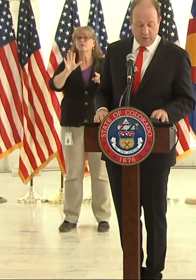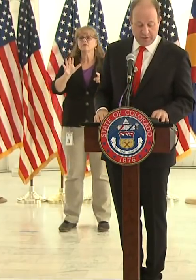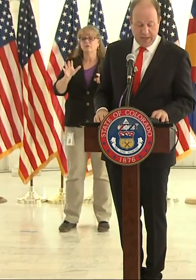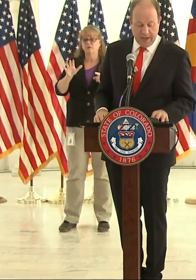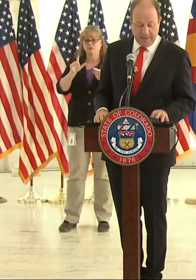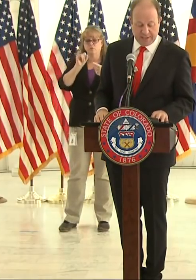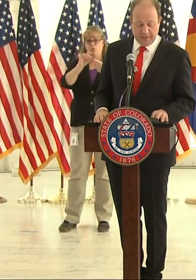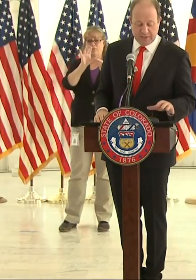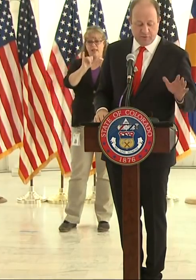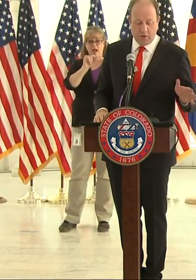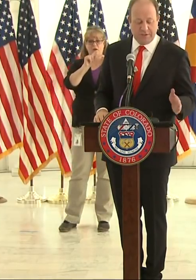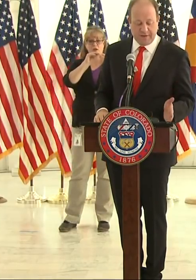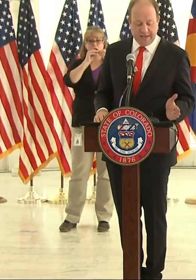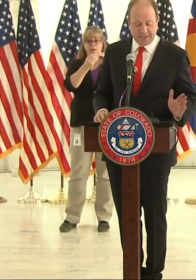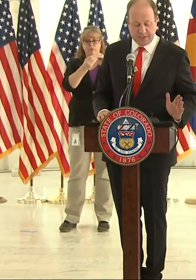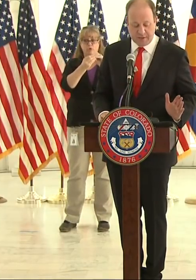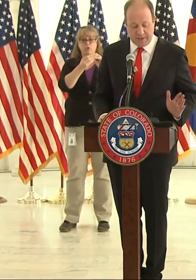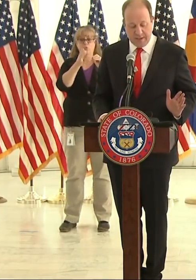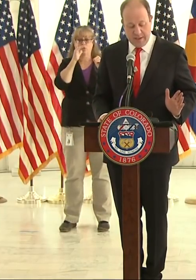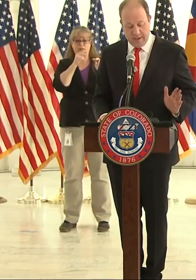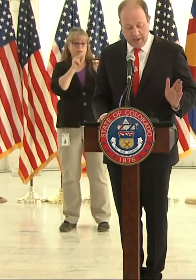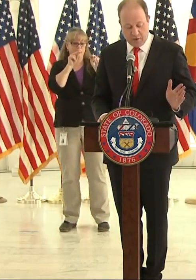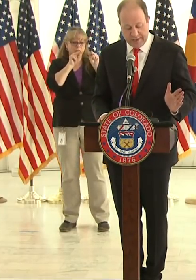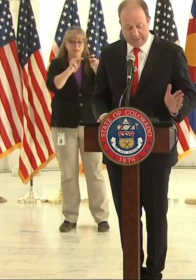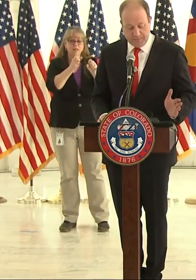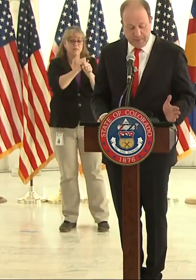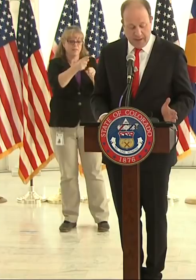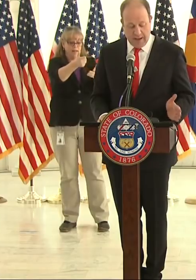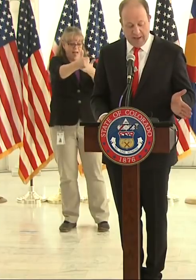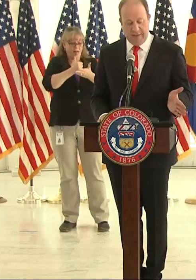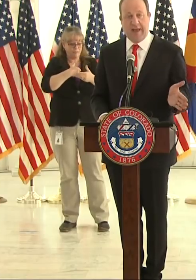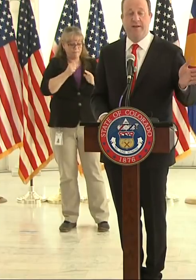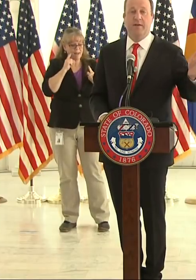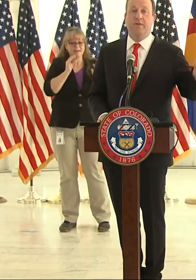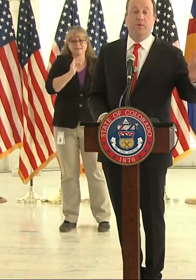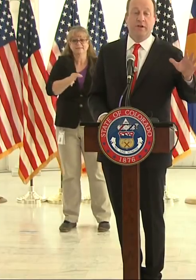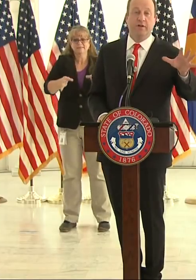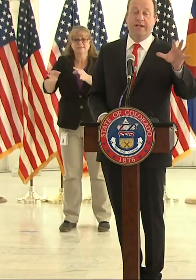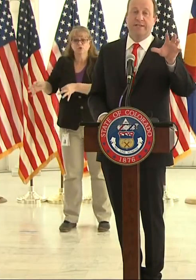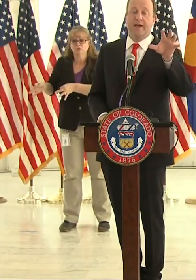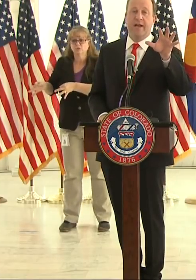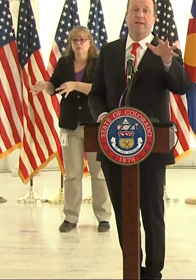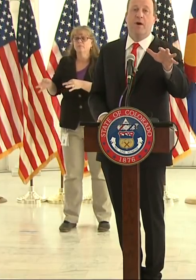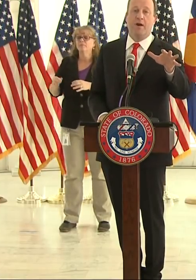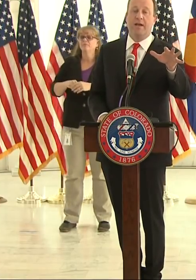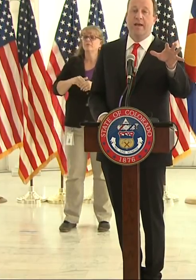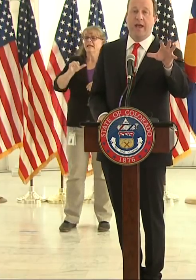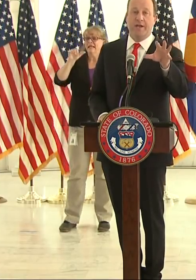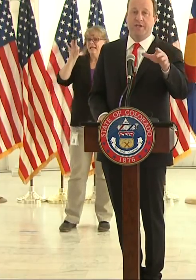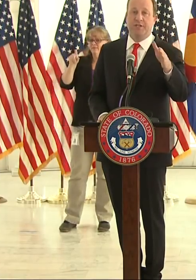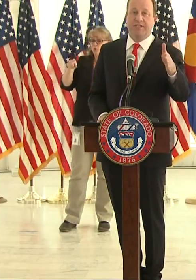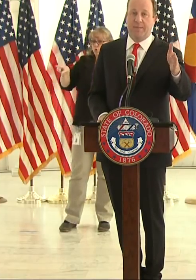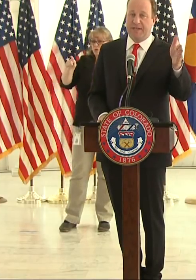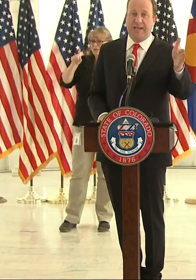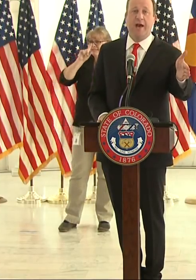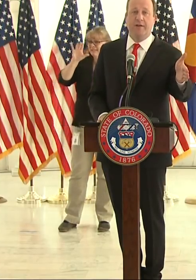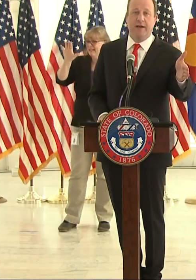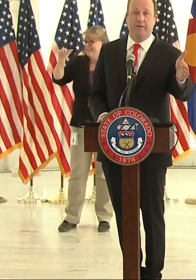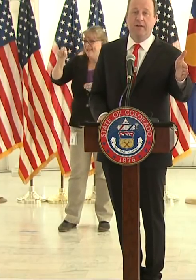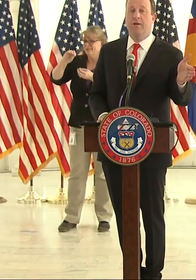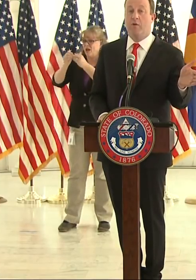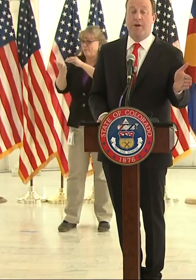adjusted in real time based on this. Of course, if cases start to increase, then clearly it's not hitting the mark, and additional steps at